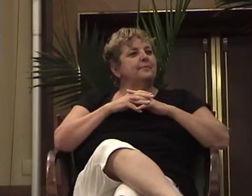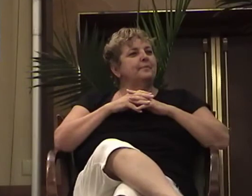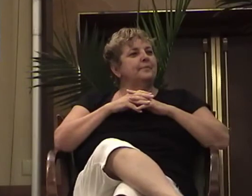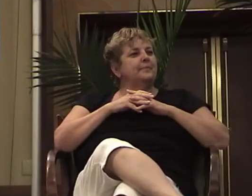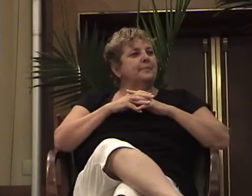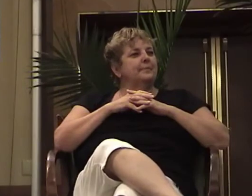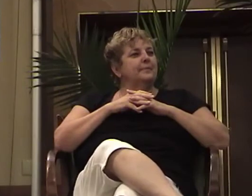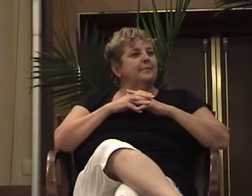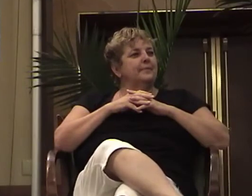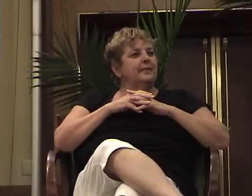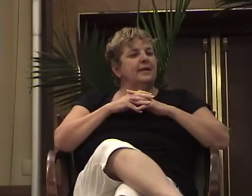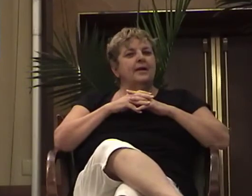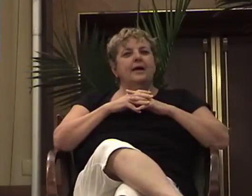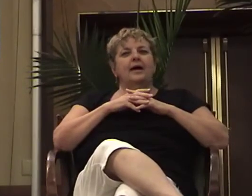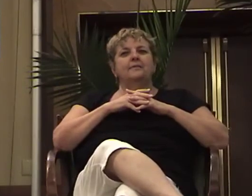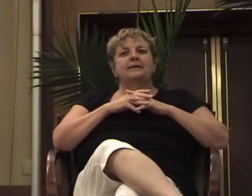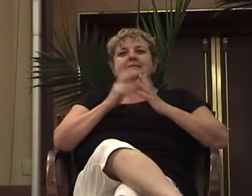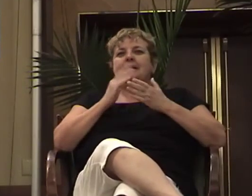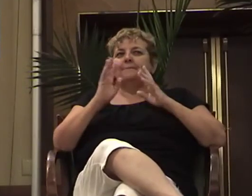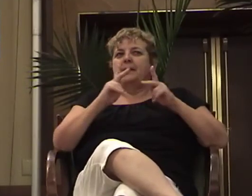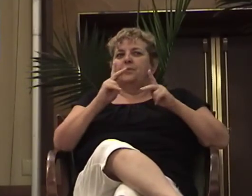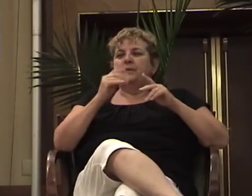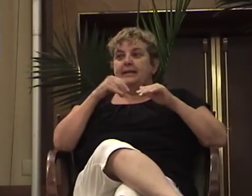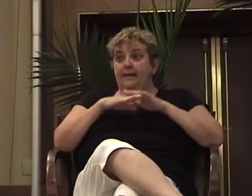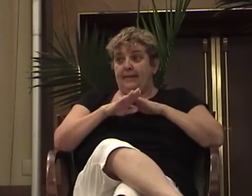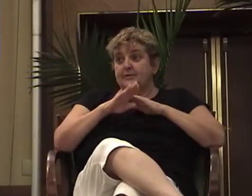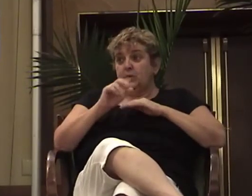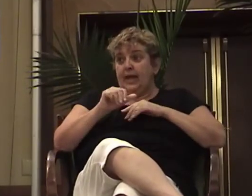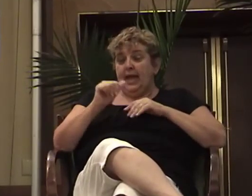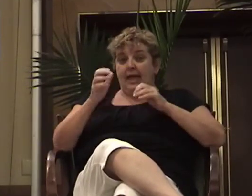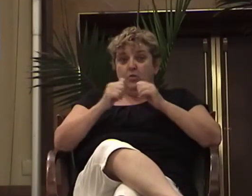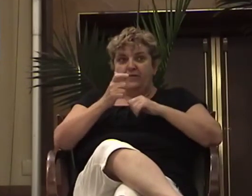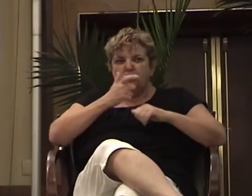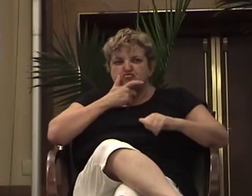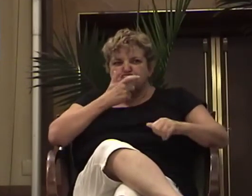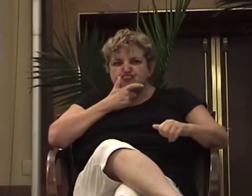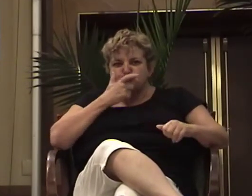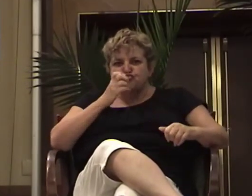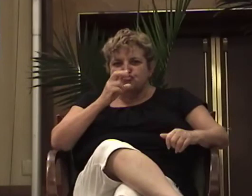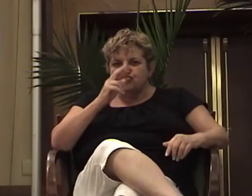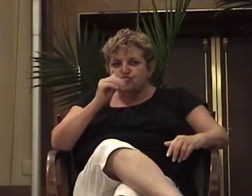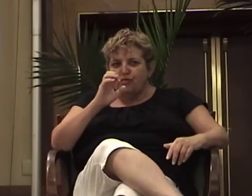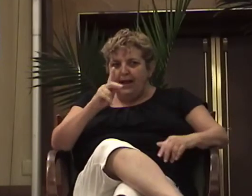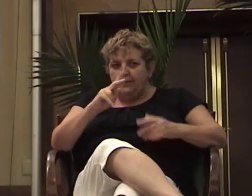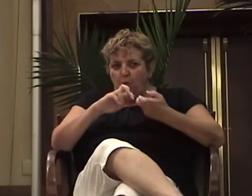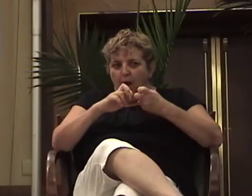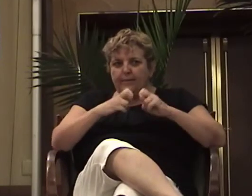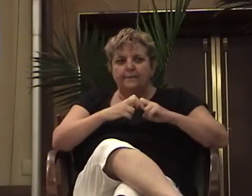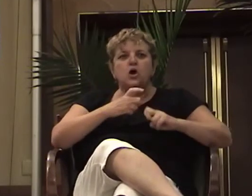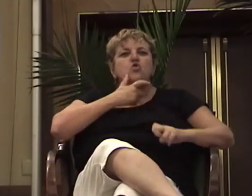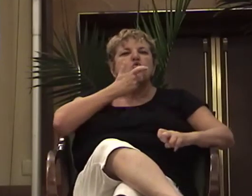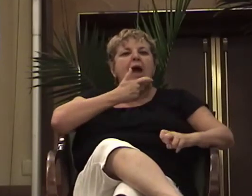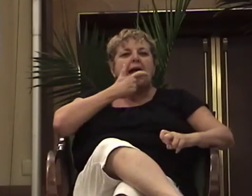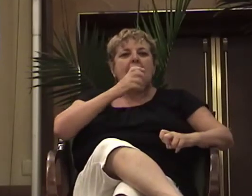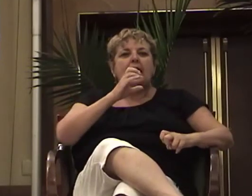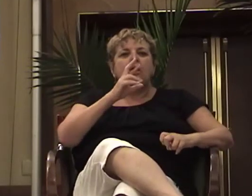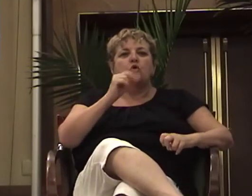guys don't have that issue down here. But in Ohio, it was crazy. I'm like, crack? What is that?